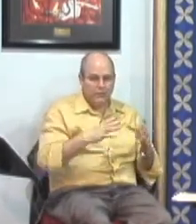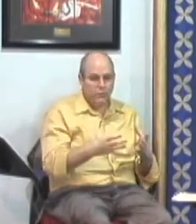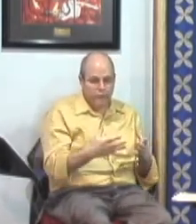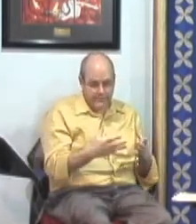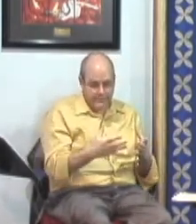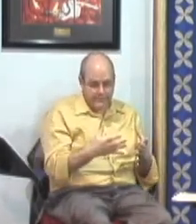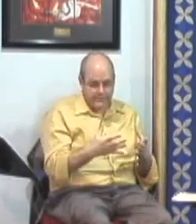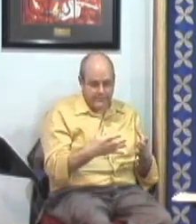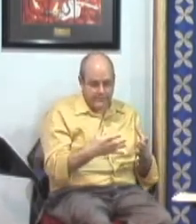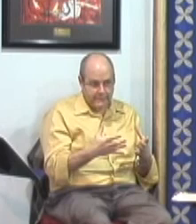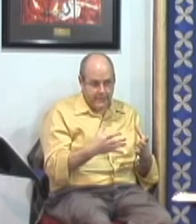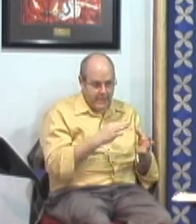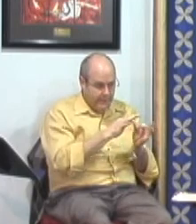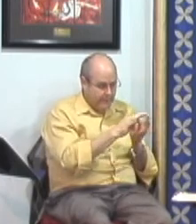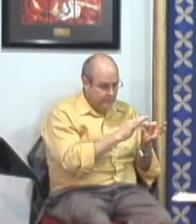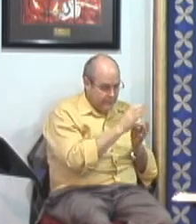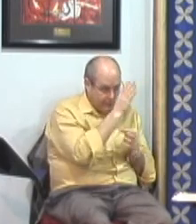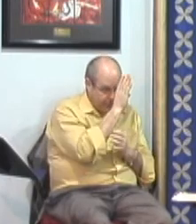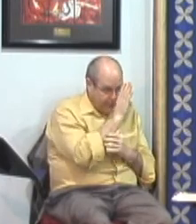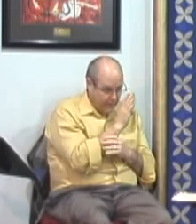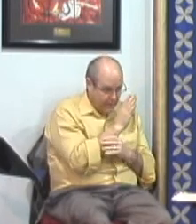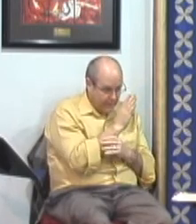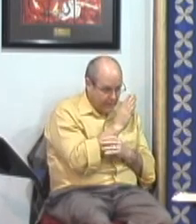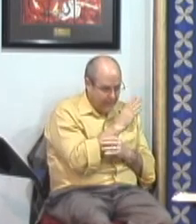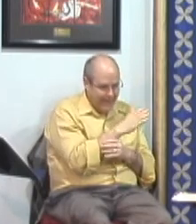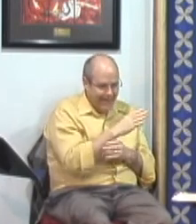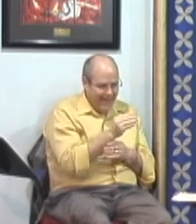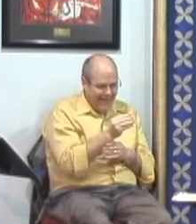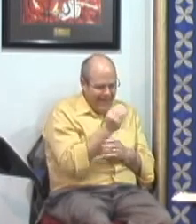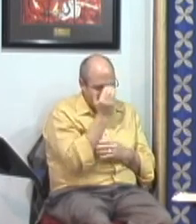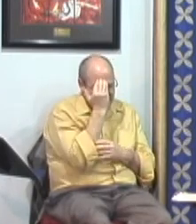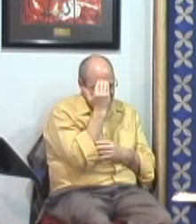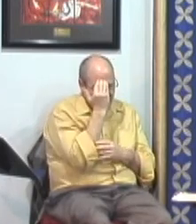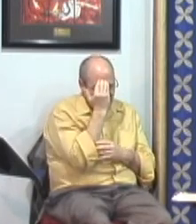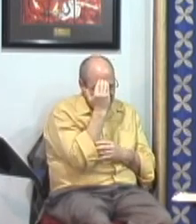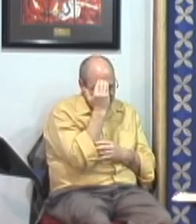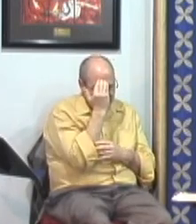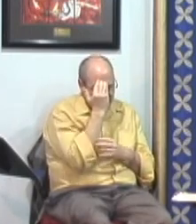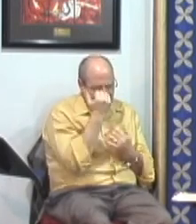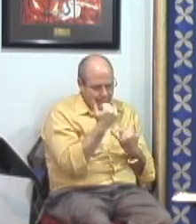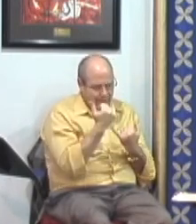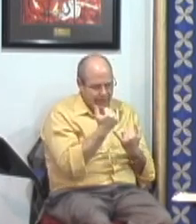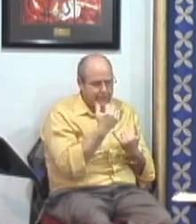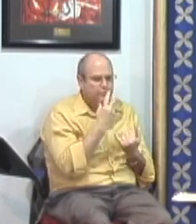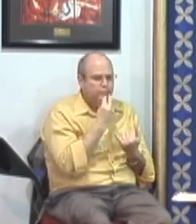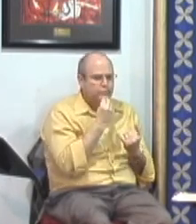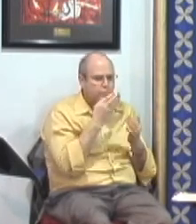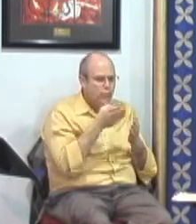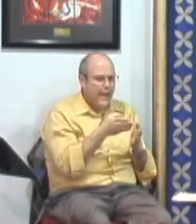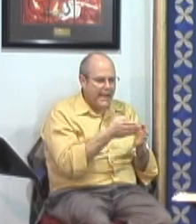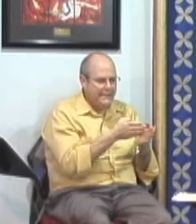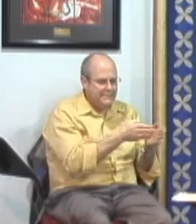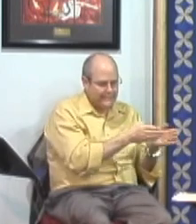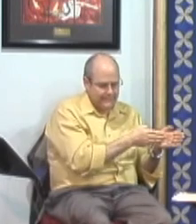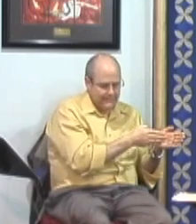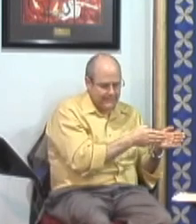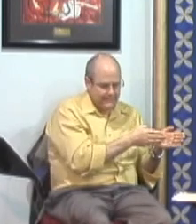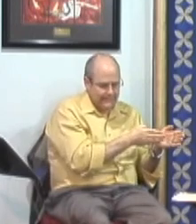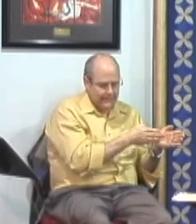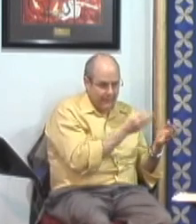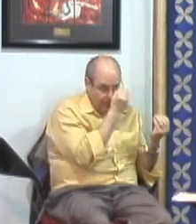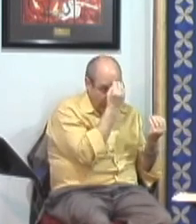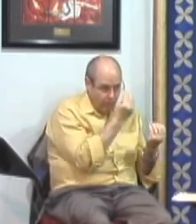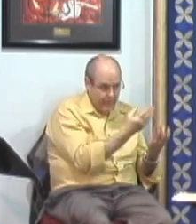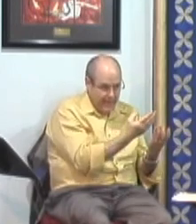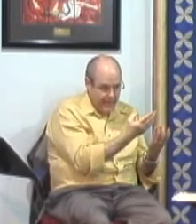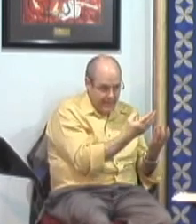taken the instructions of God and a knowledge of modern Judaism's ways of